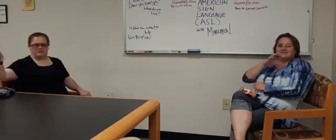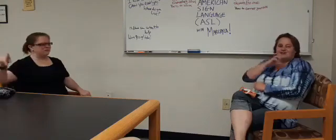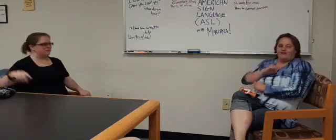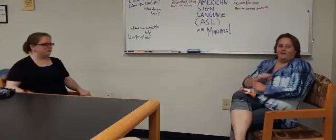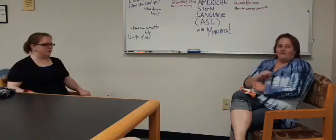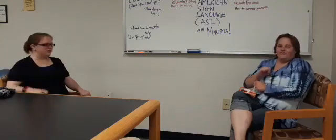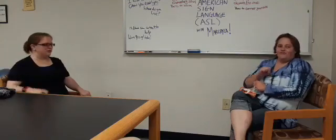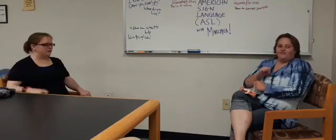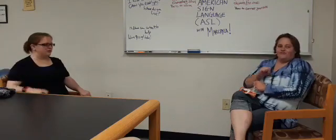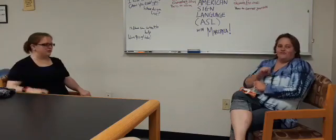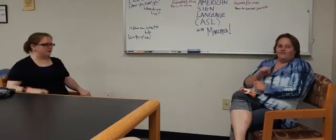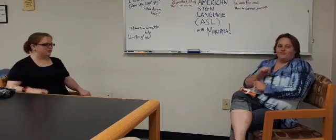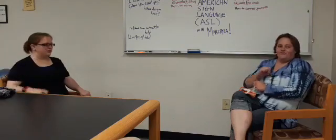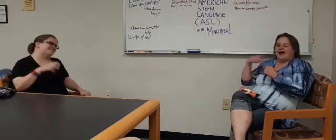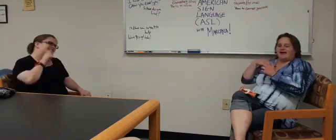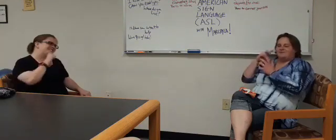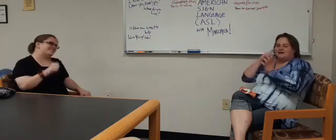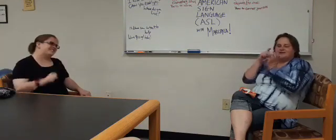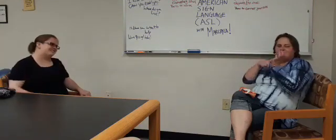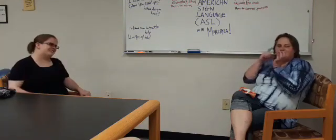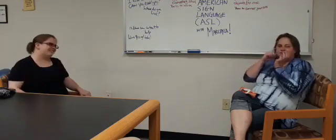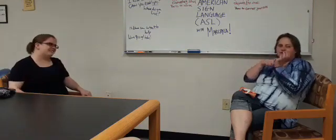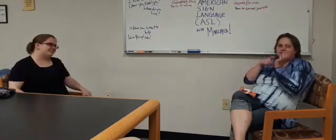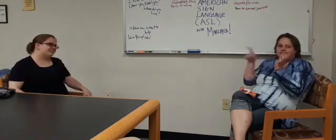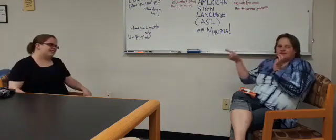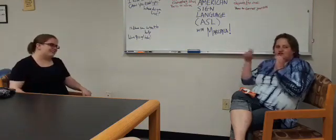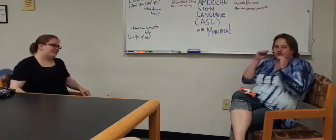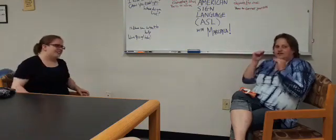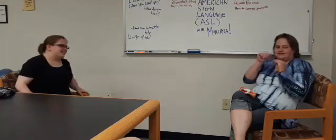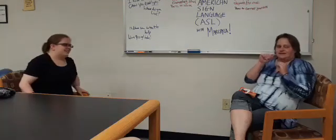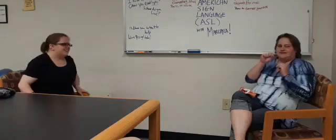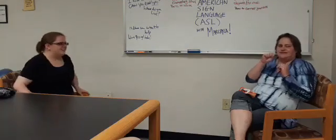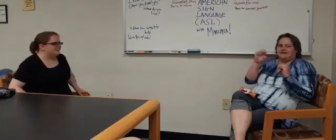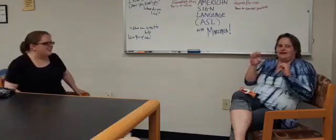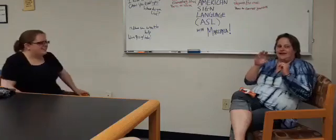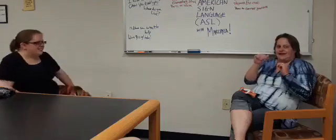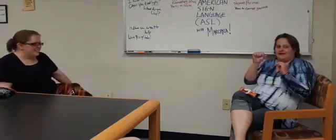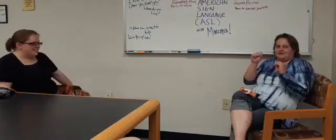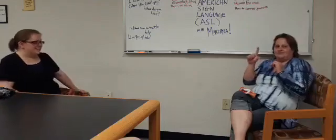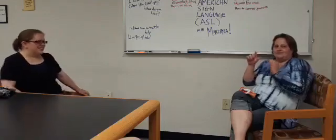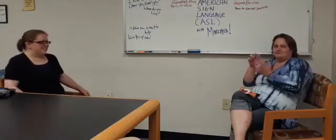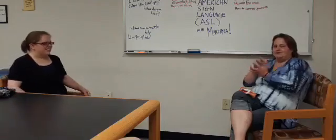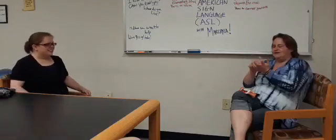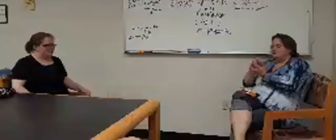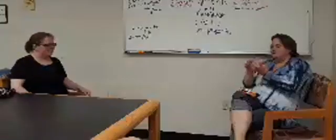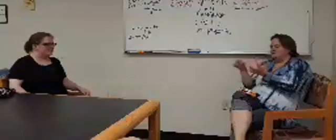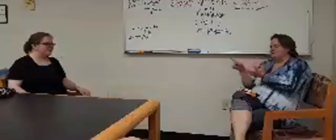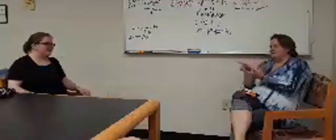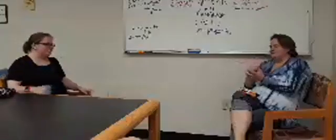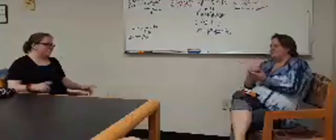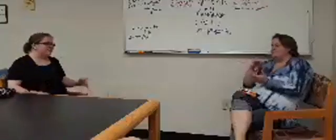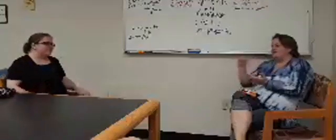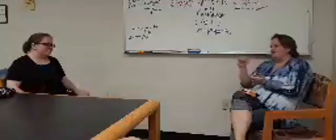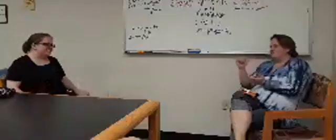old. I bet the only she and something. Me too. You